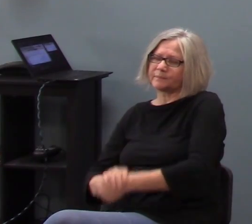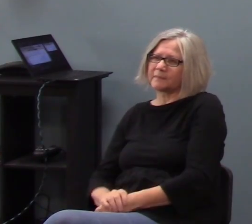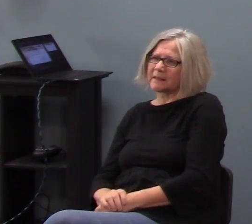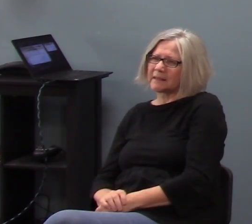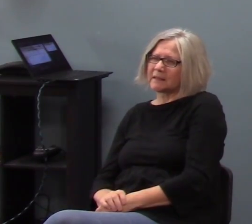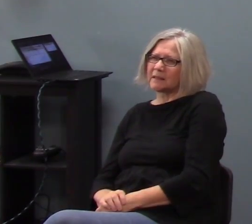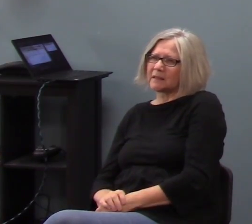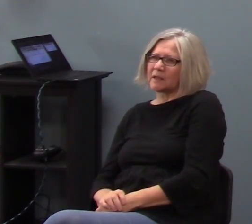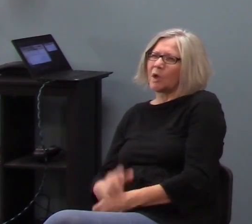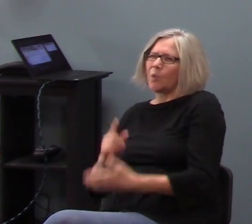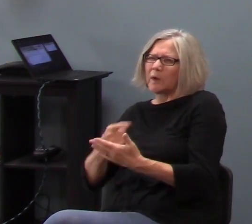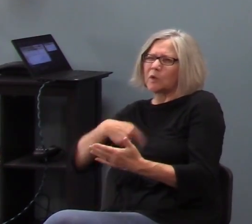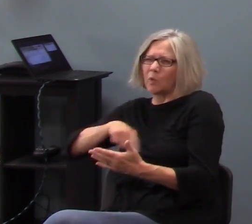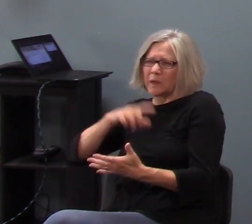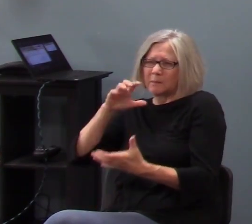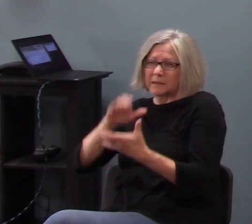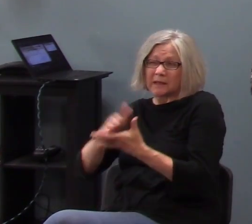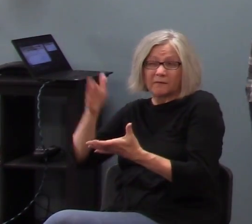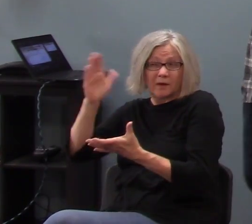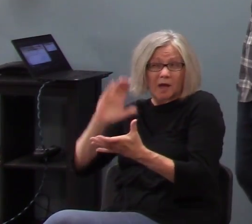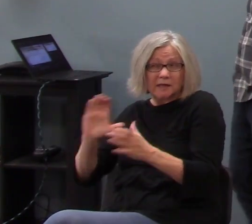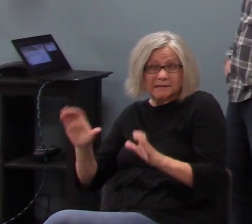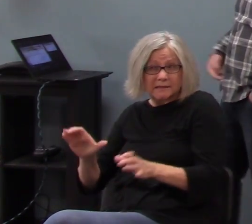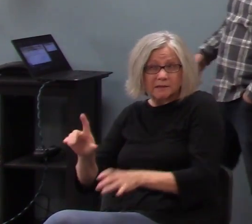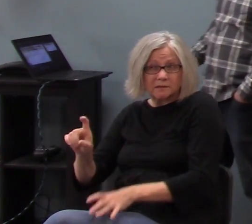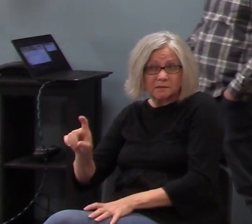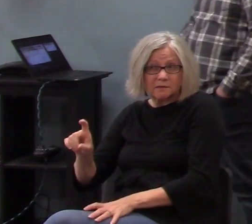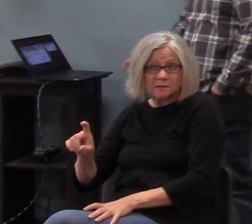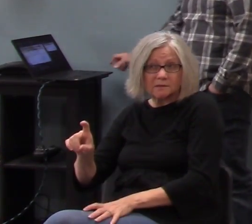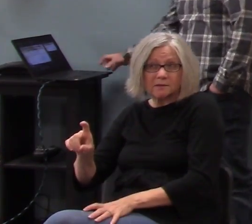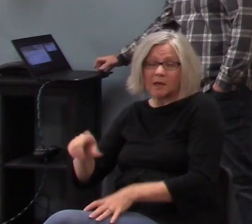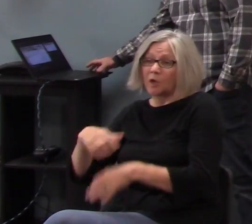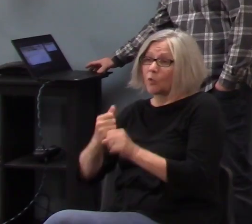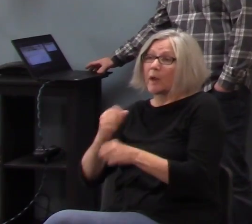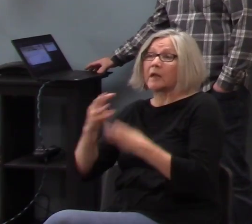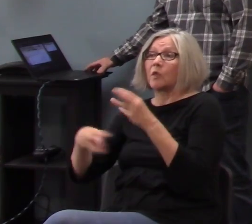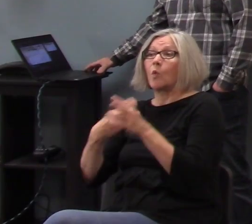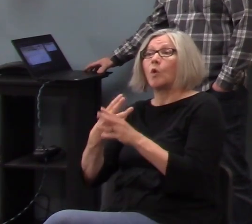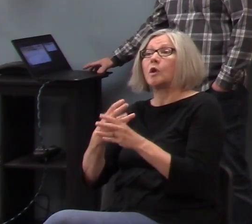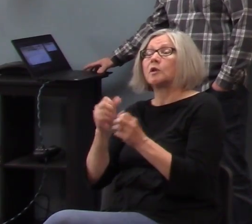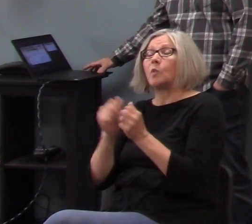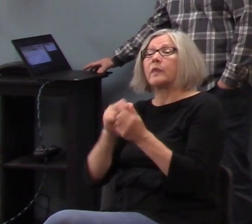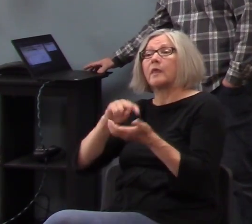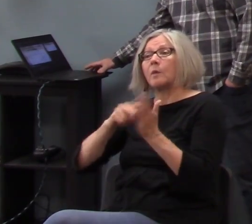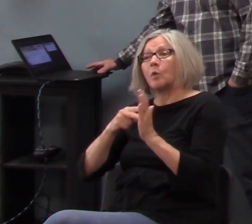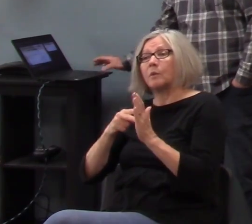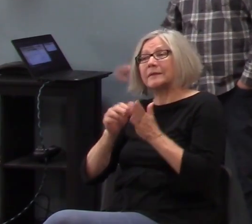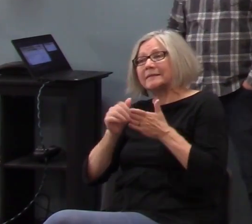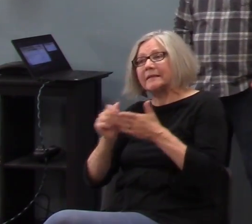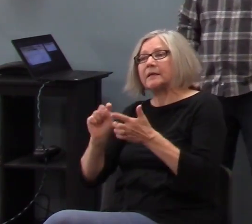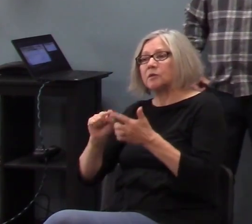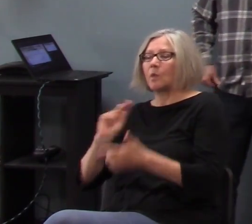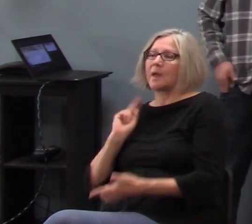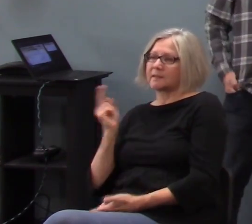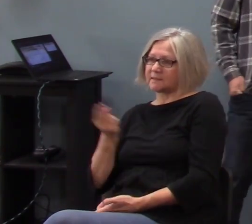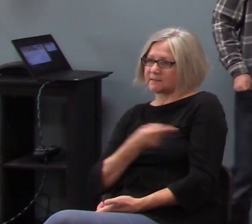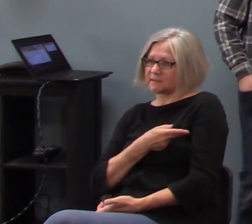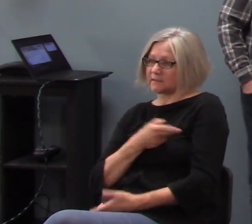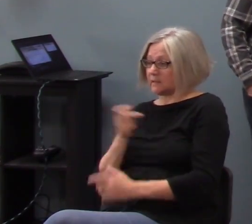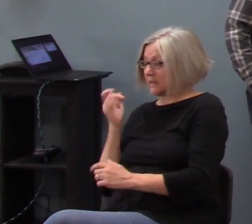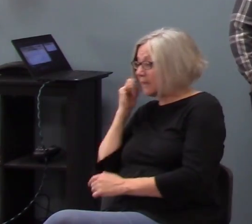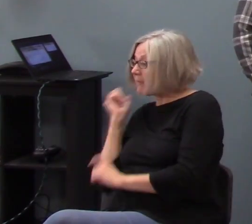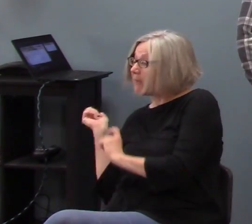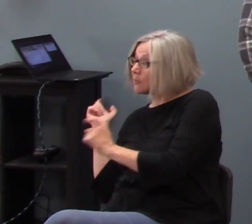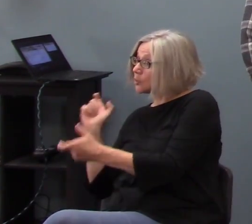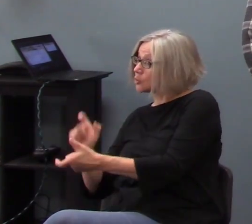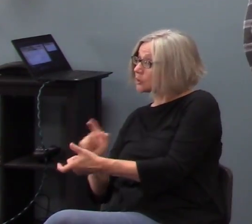Because what do we believe that God did? Created the world with a purpose leading to us. If evolution is true,